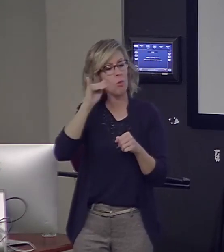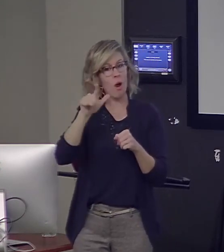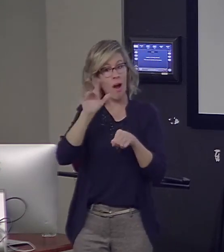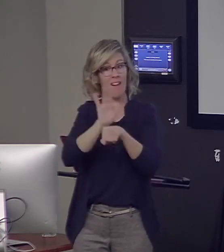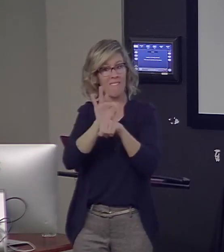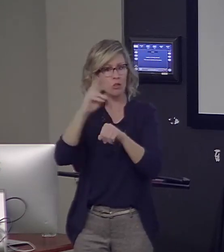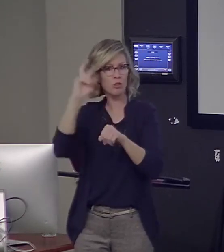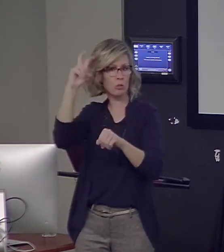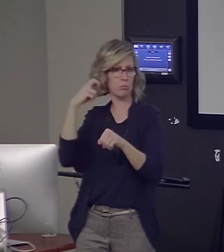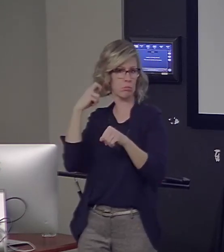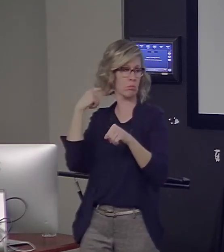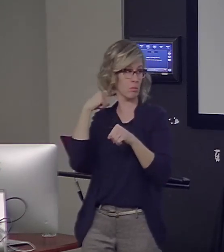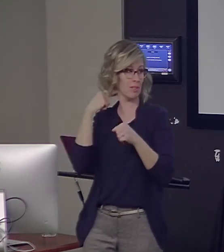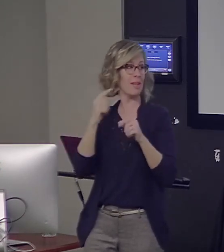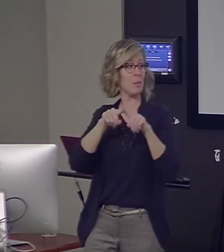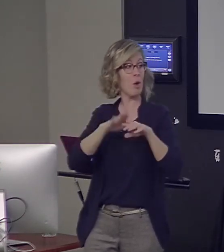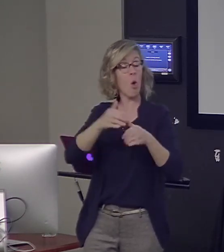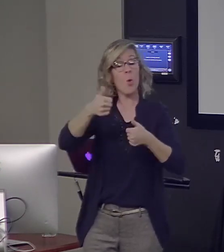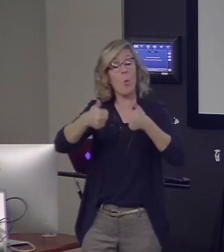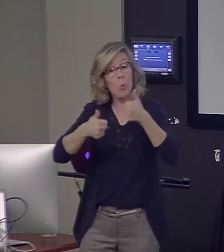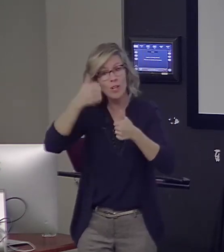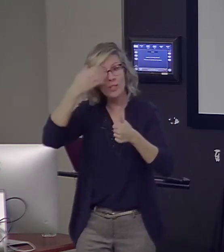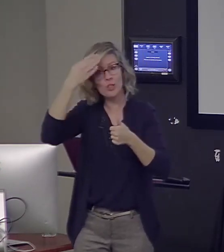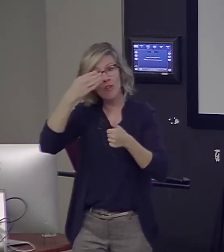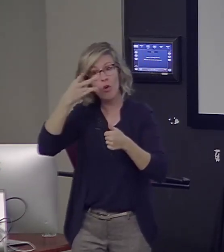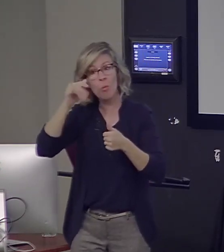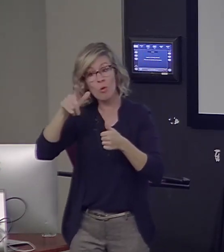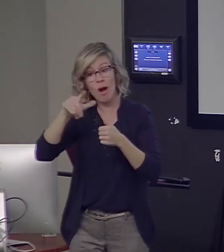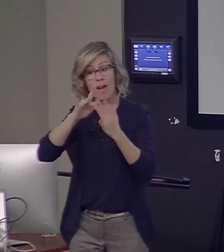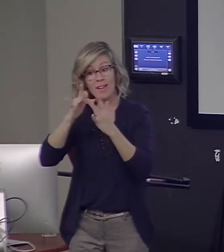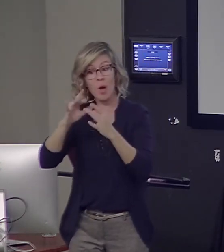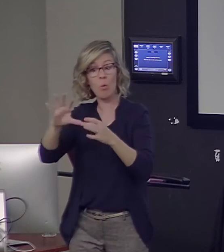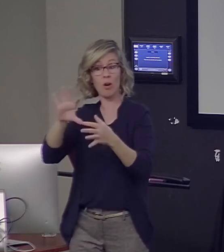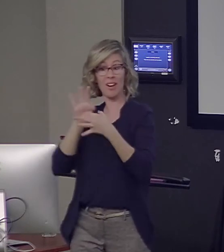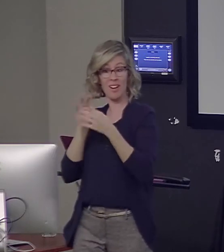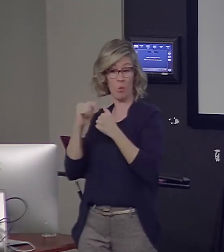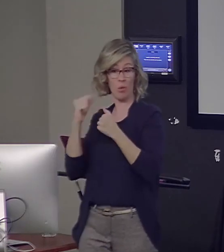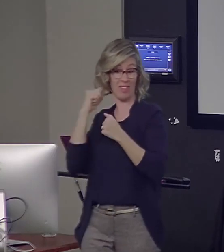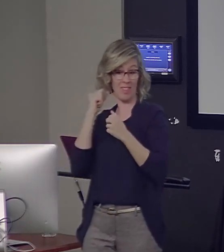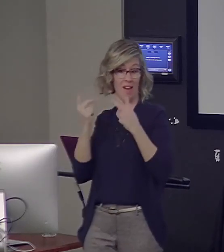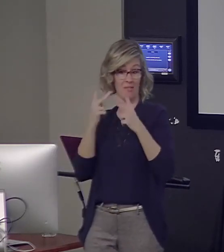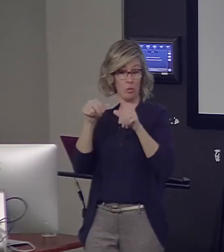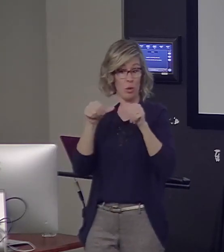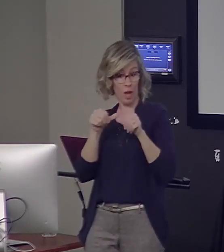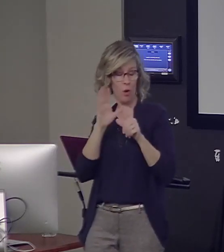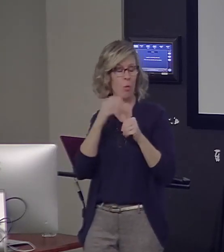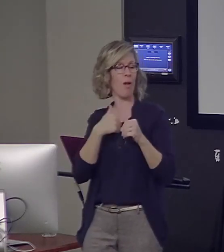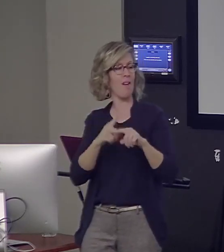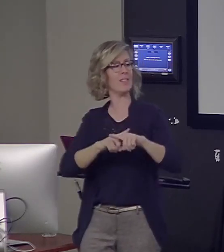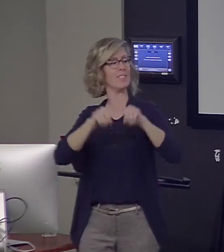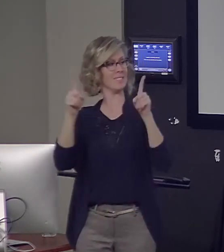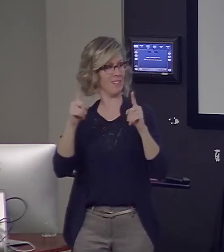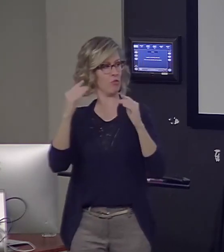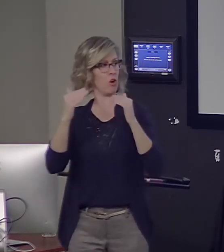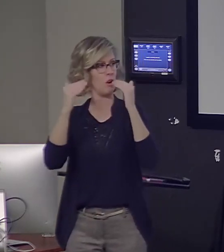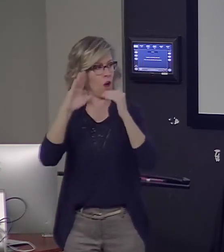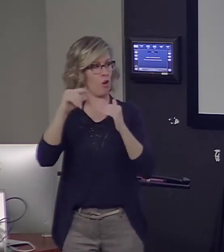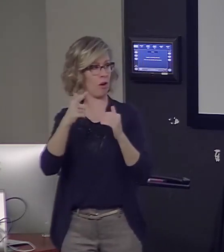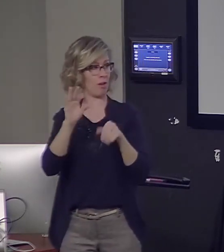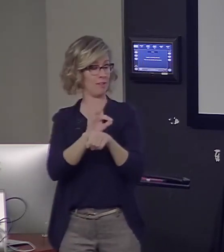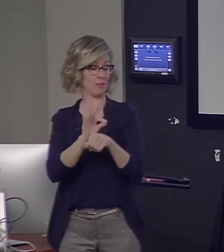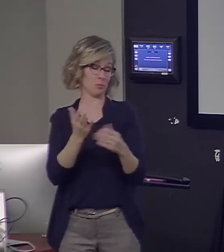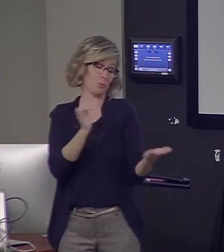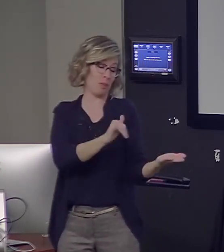on which frontoparietal network is connected to that particular visual area, you're going to get a different higher cognitive function. So that's my